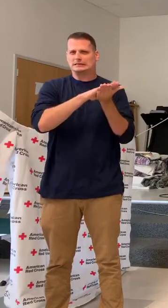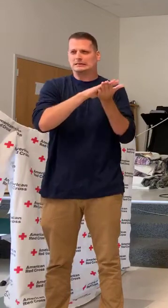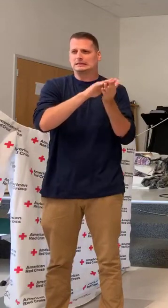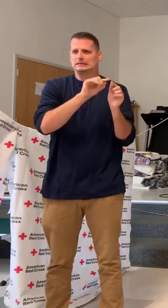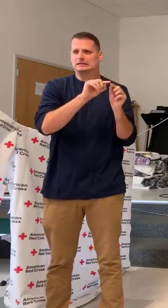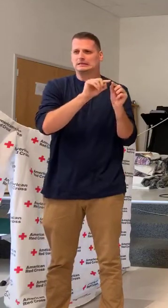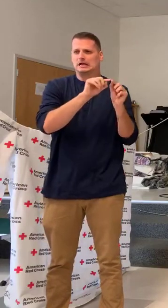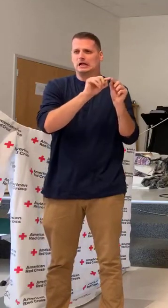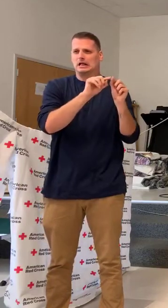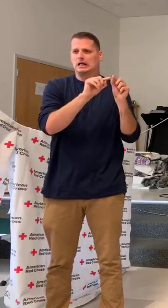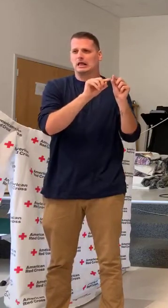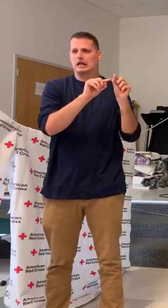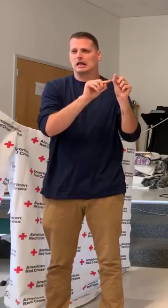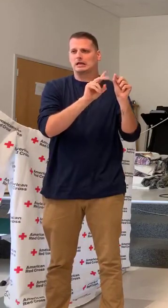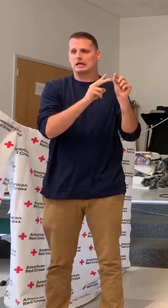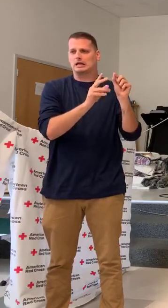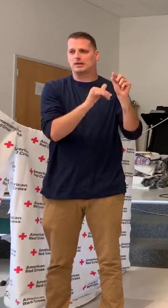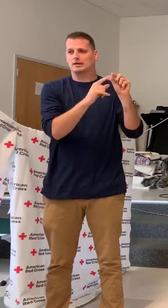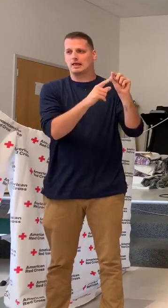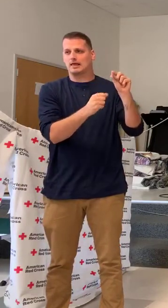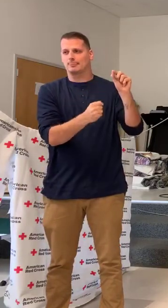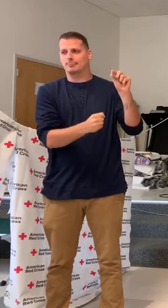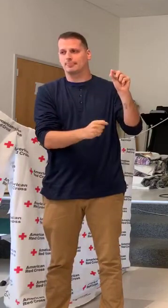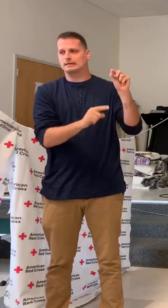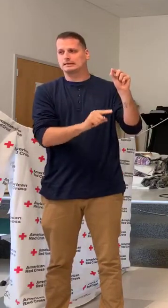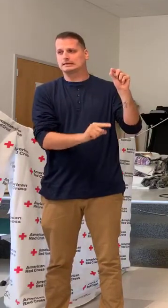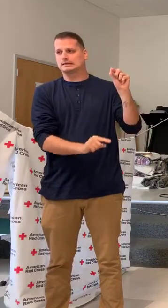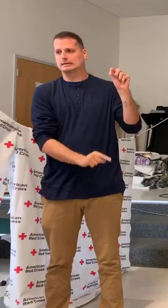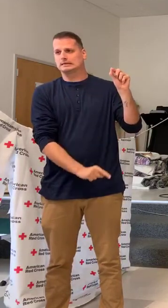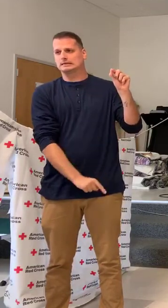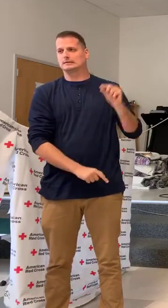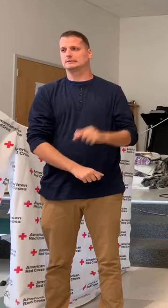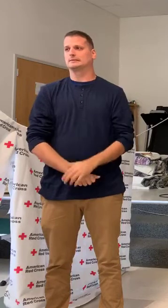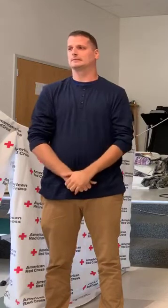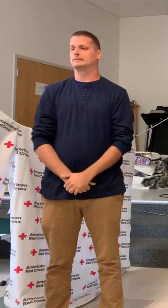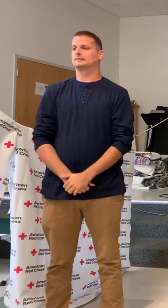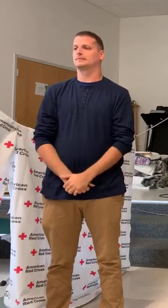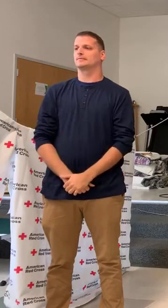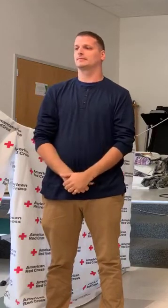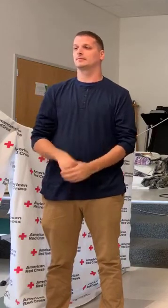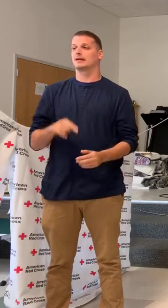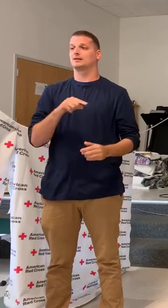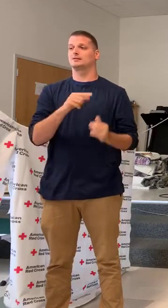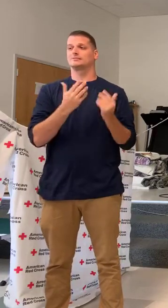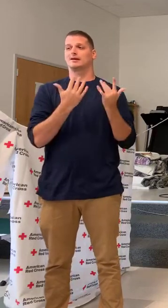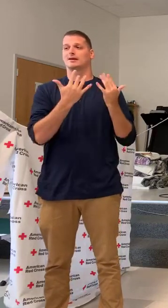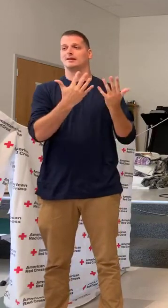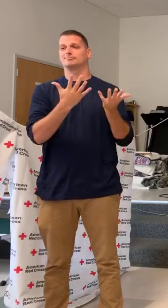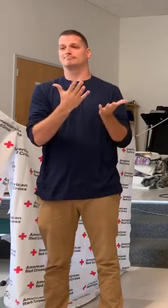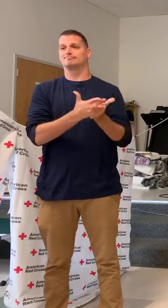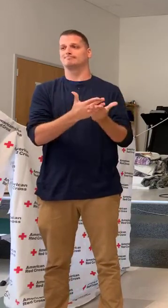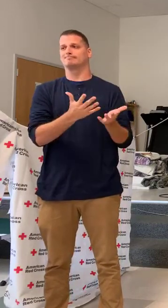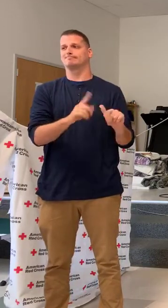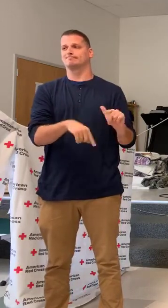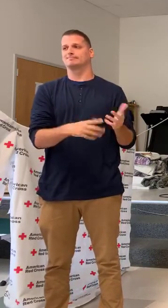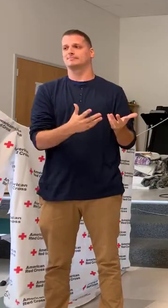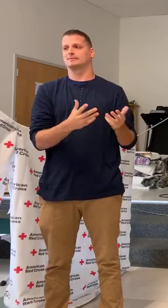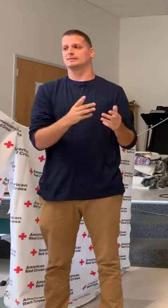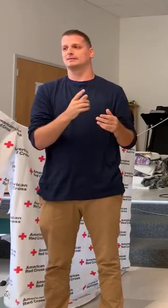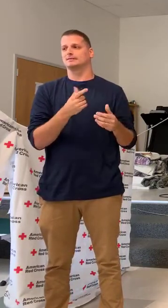get around a fire and pinch it off at the head. With this fire, we have not been able to deal with this fire in that